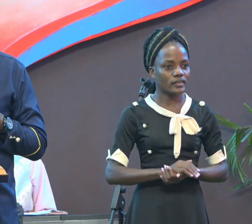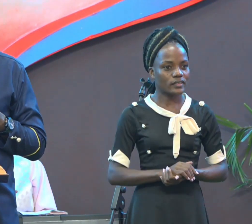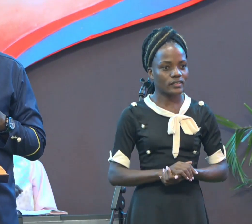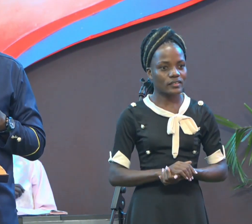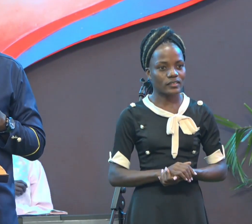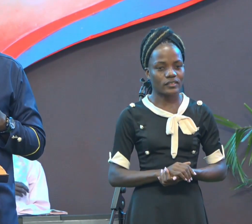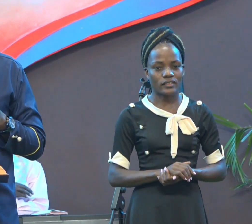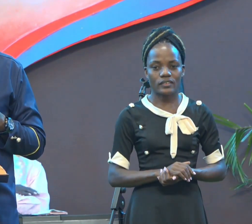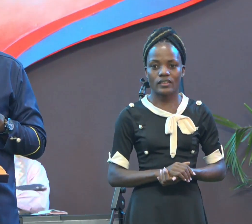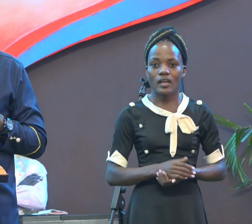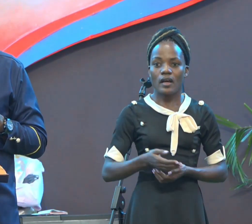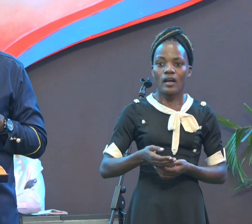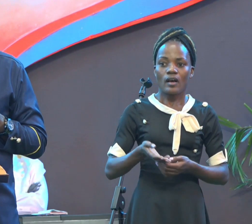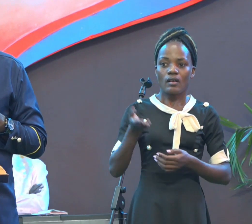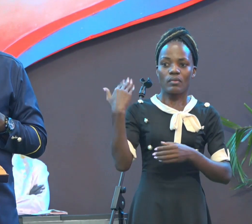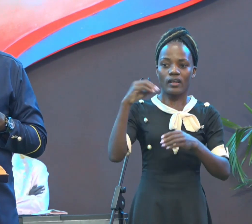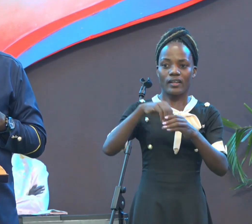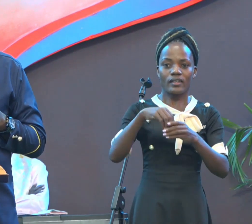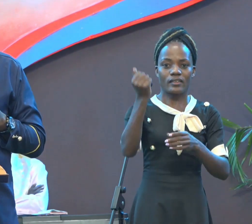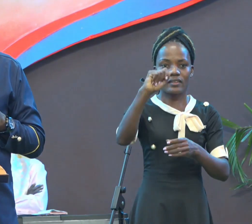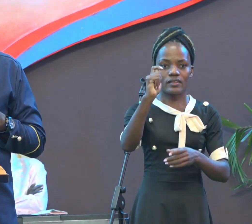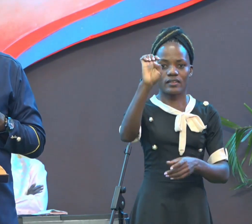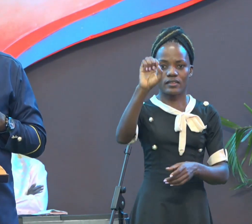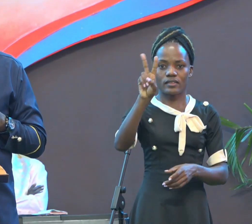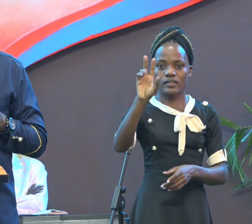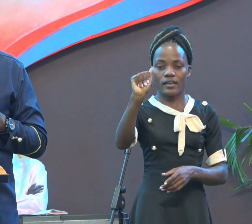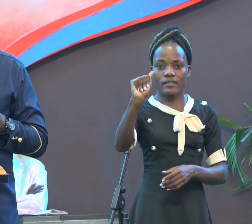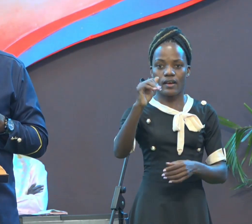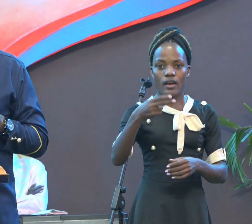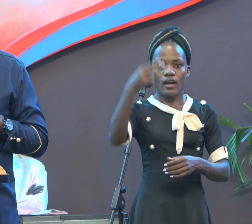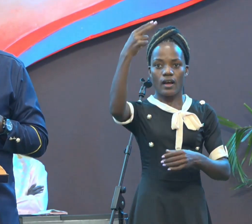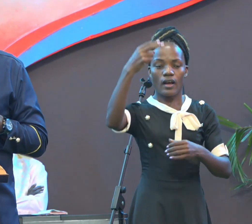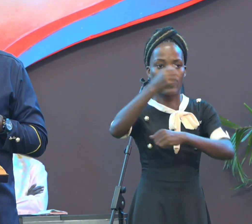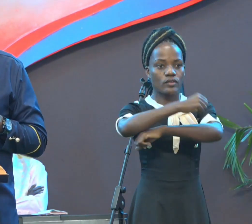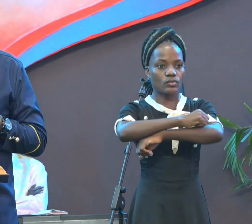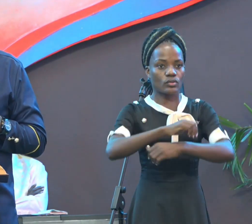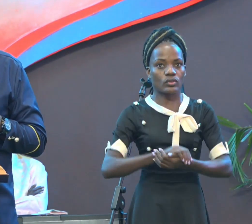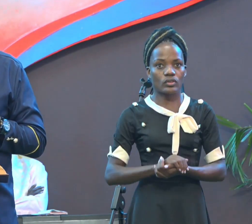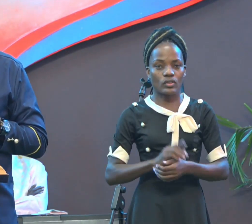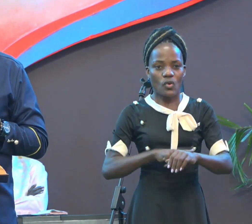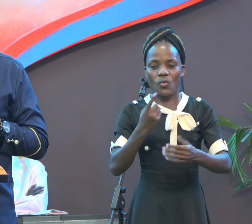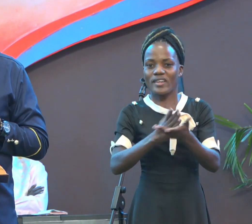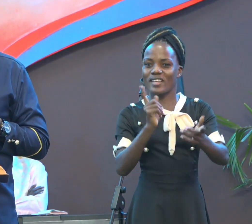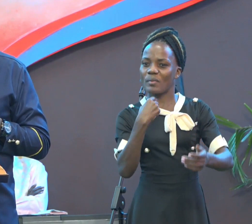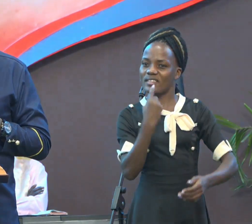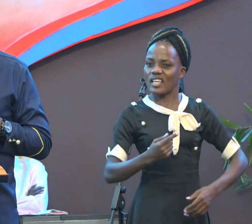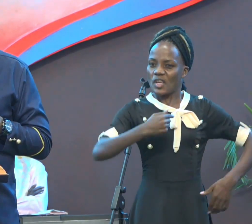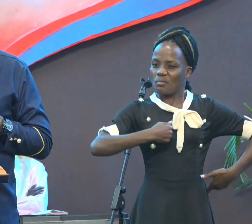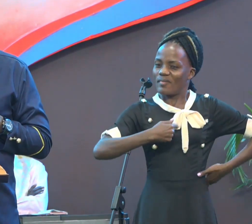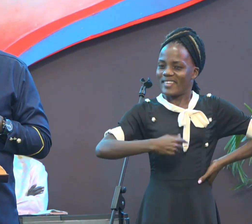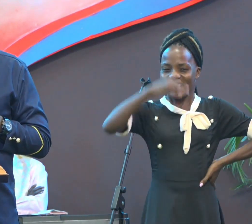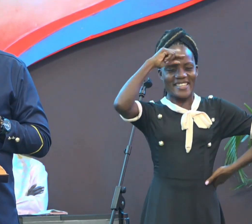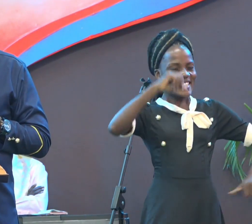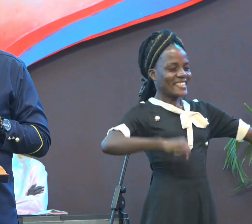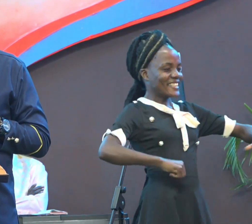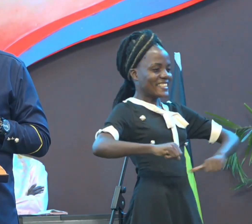Nadde mbuuza abaana ku Steva. I was asking the students at Steva. Omuntu bw'akwewaanirangako nti mugezi. When someone boasts on